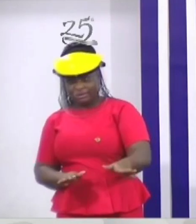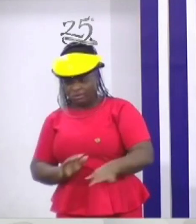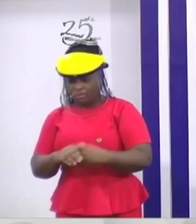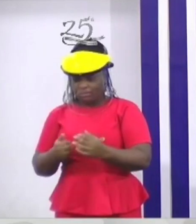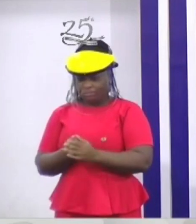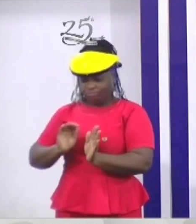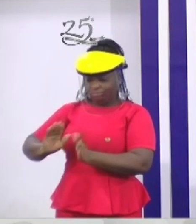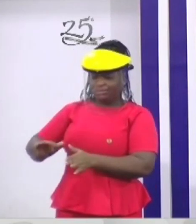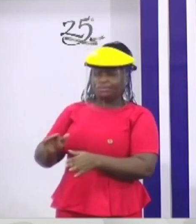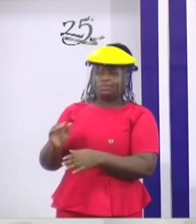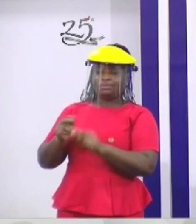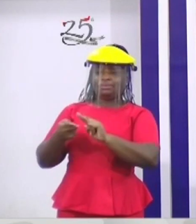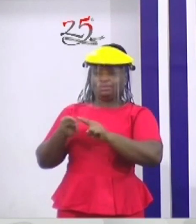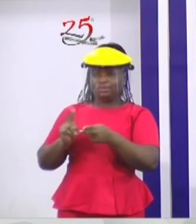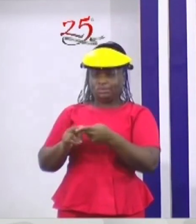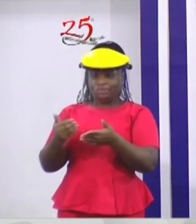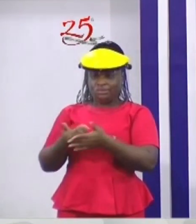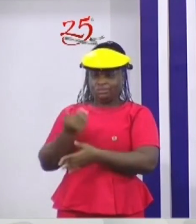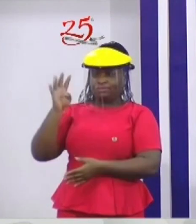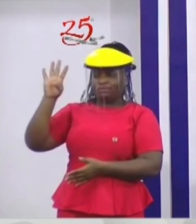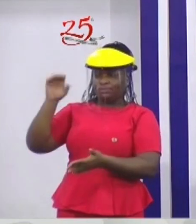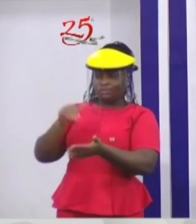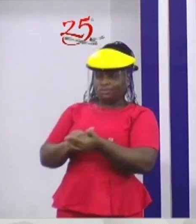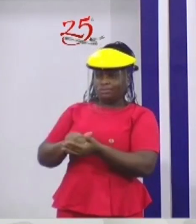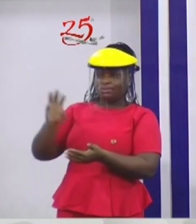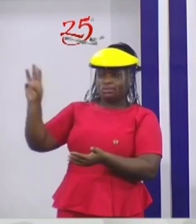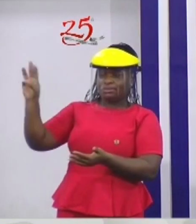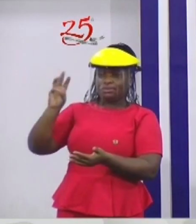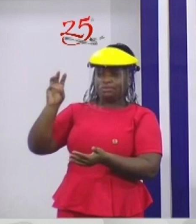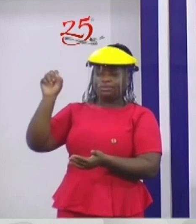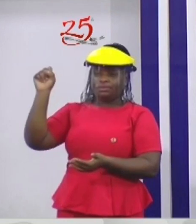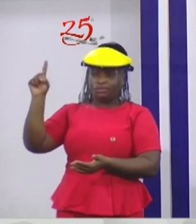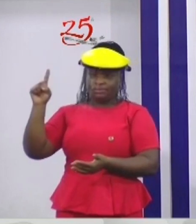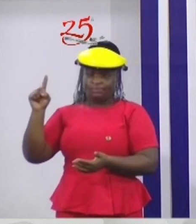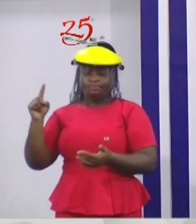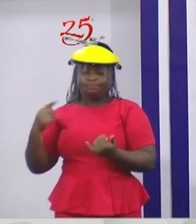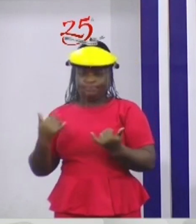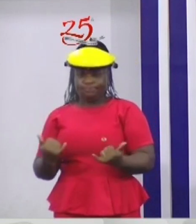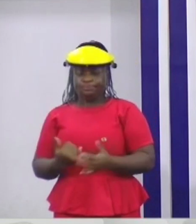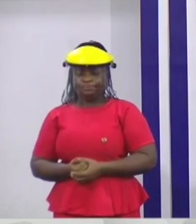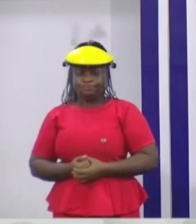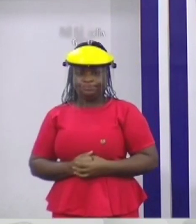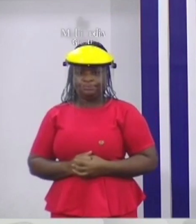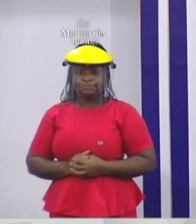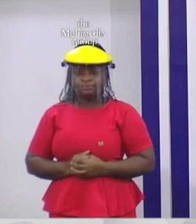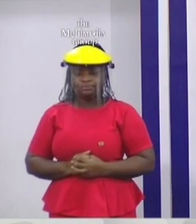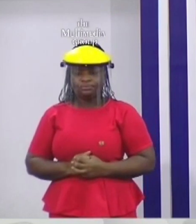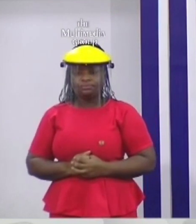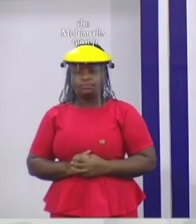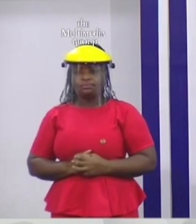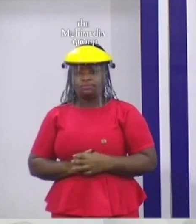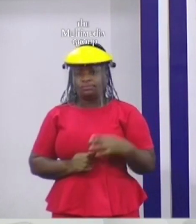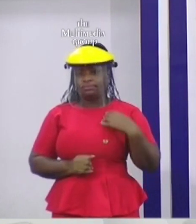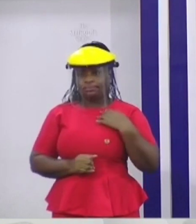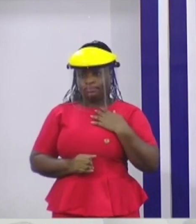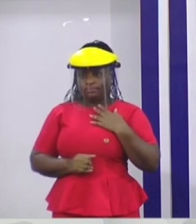on, that's how come you come to 4,611. We have 494 recoveries. That's one point I just